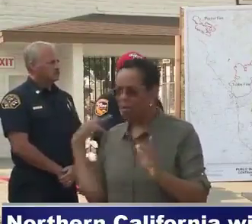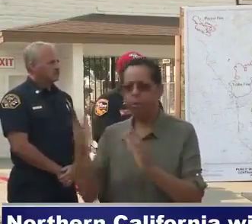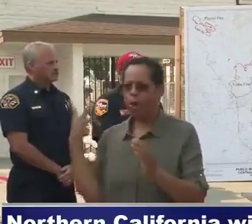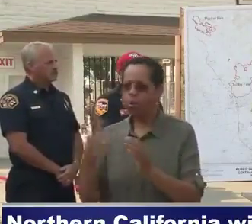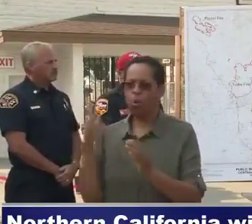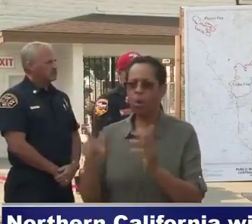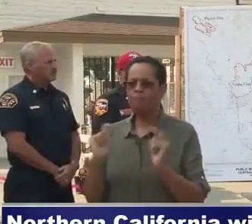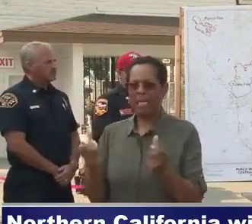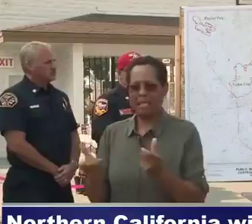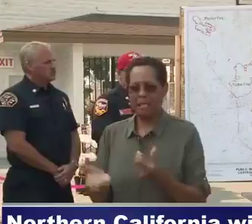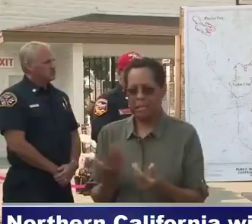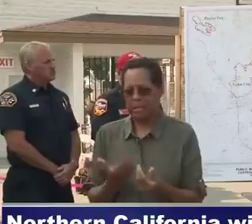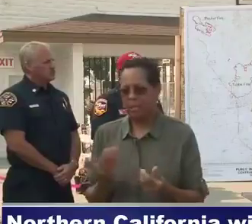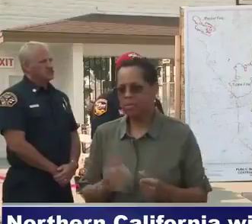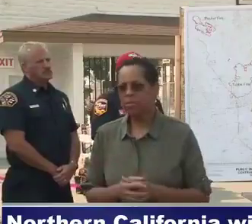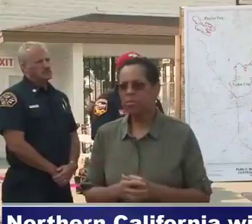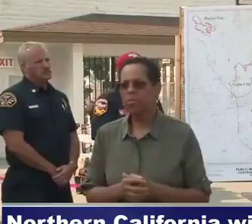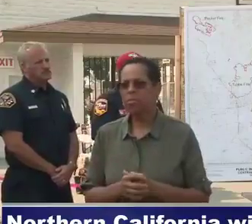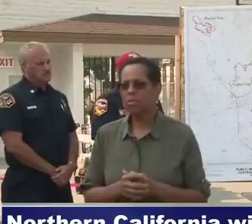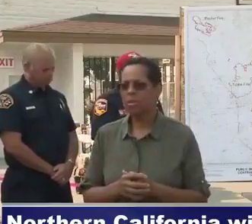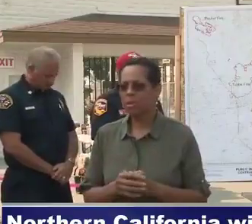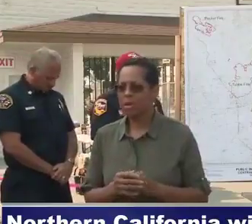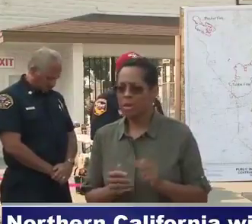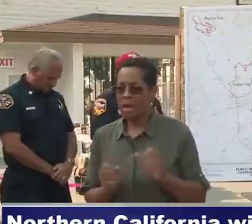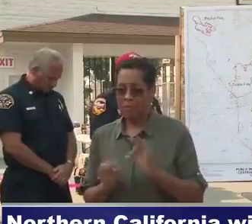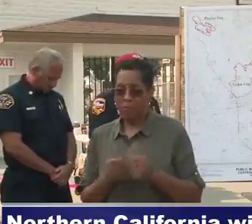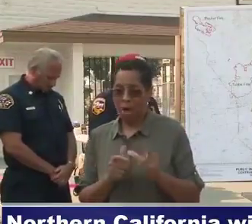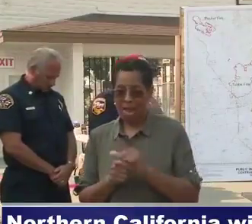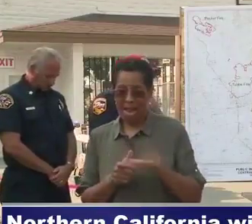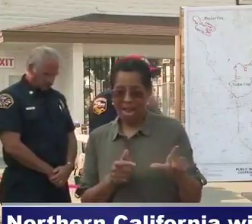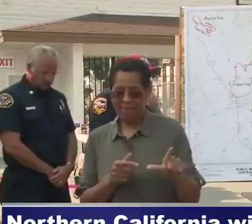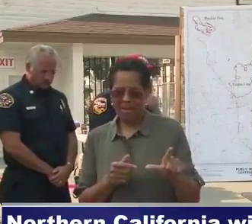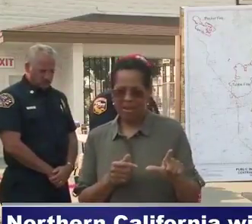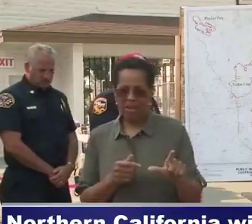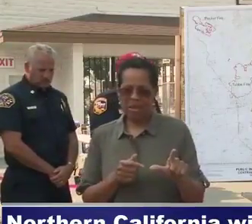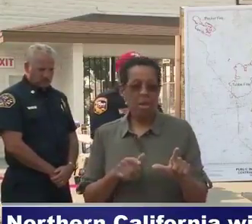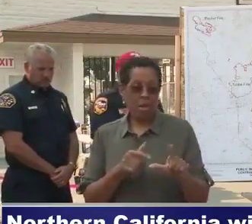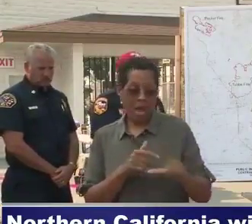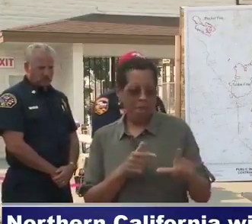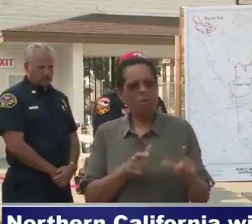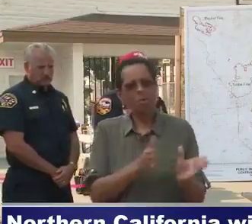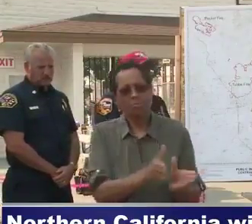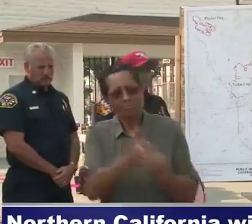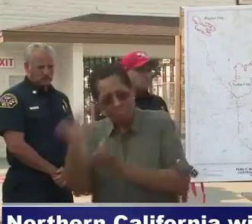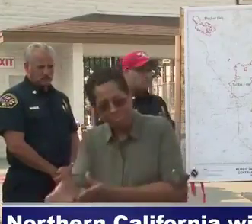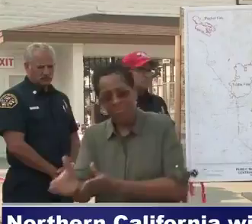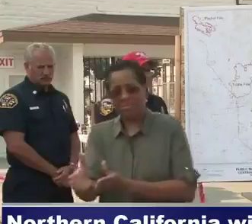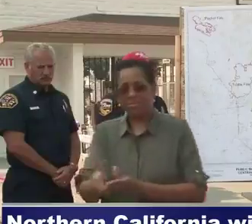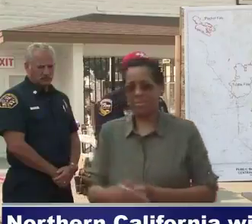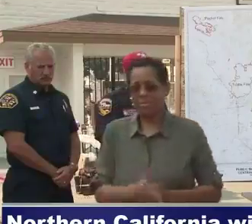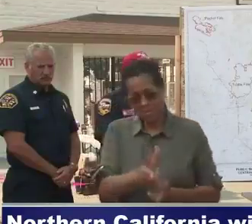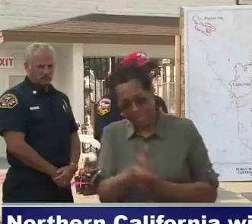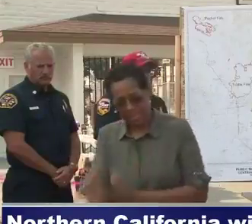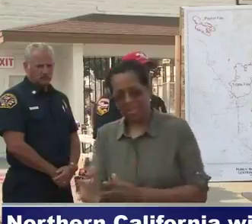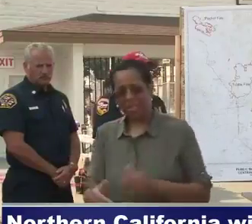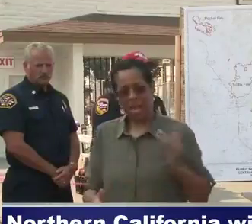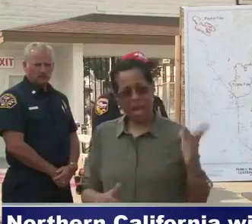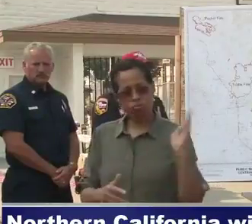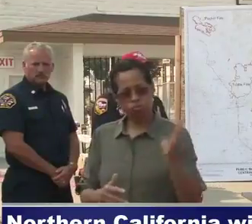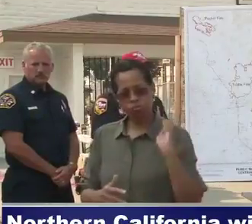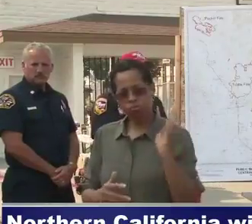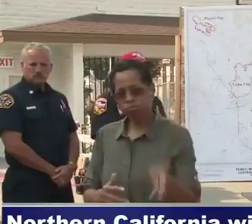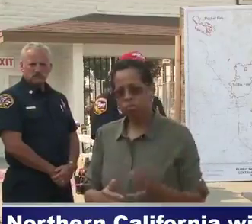Stay out of the left lane if you can. There's a lot of emergency vehicles going up and down the highways, and it makes it a lot easier on